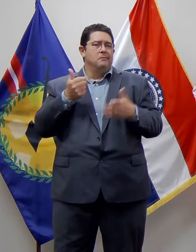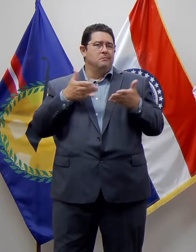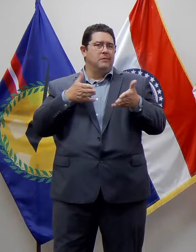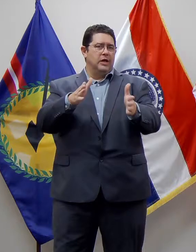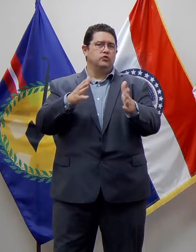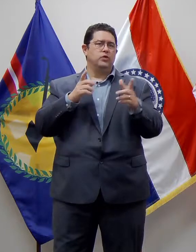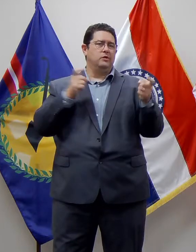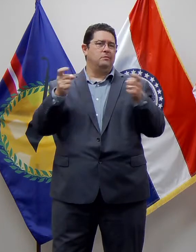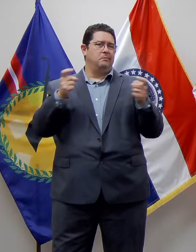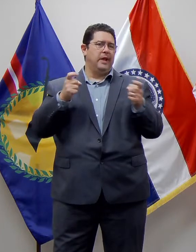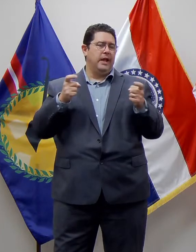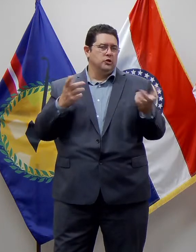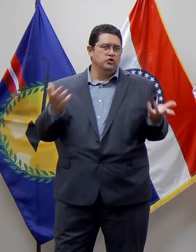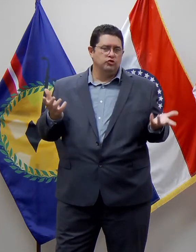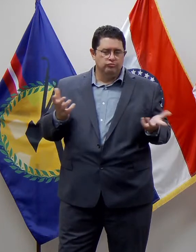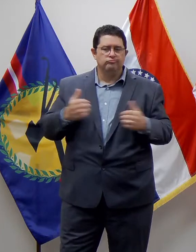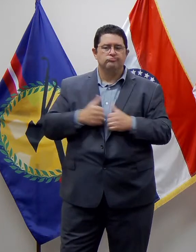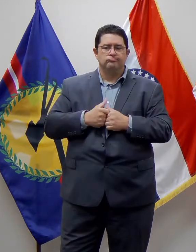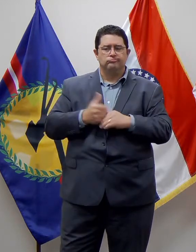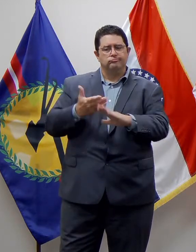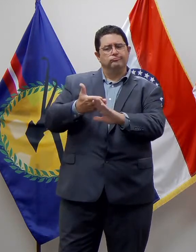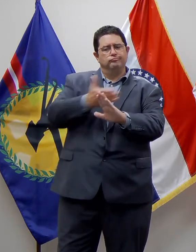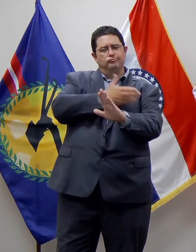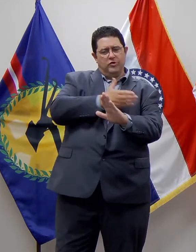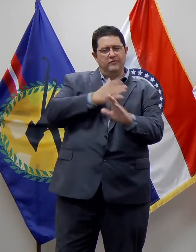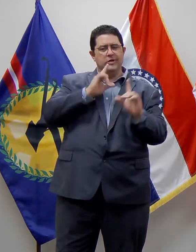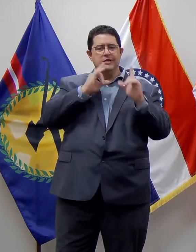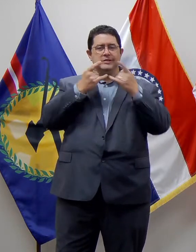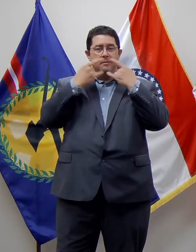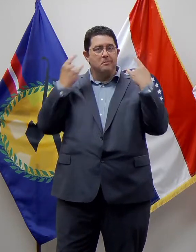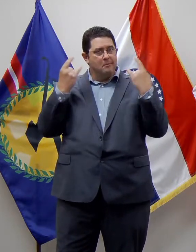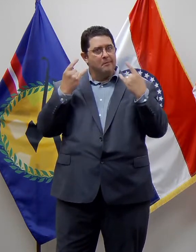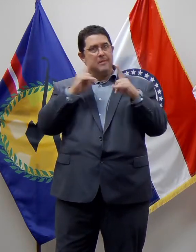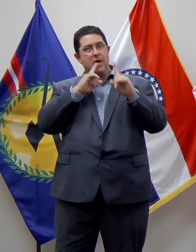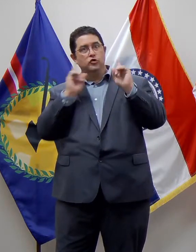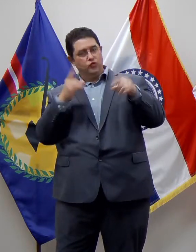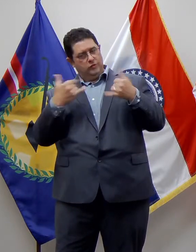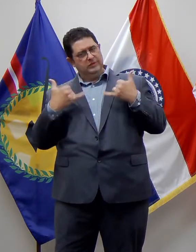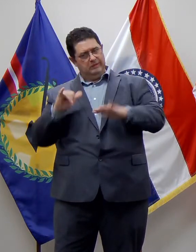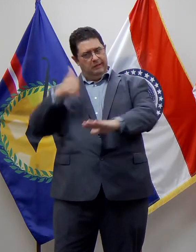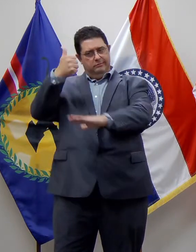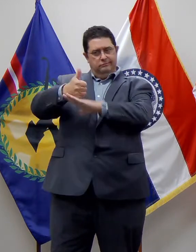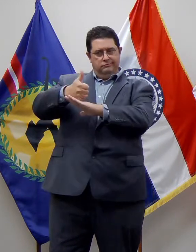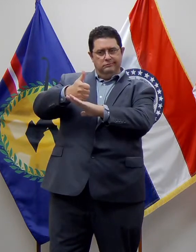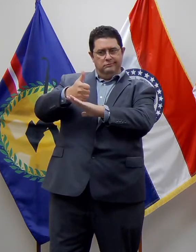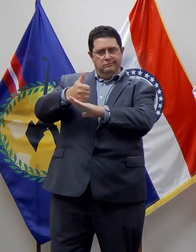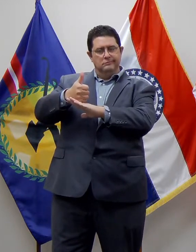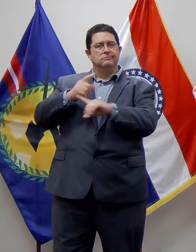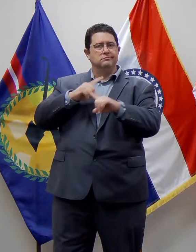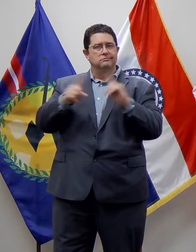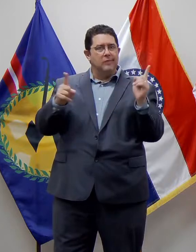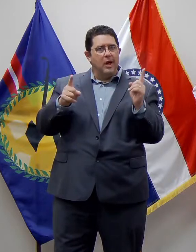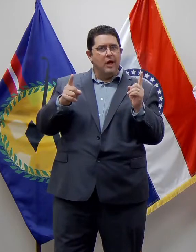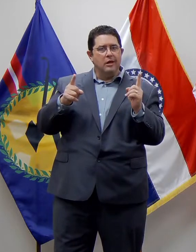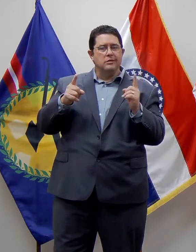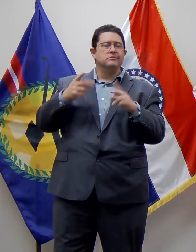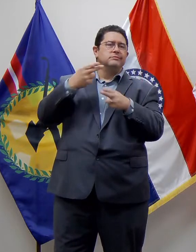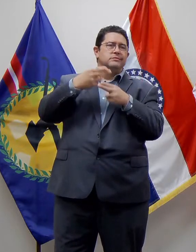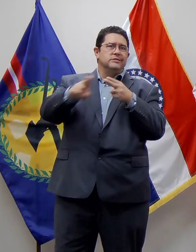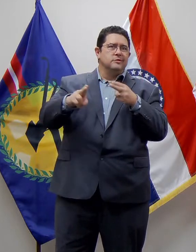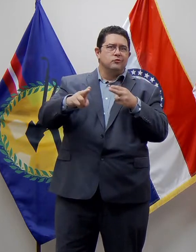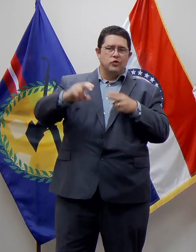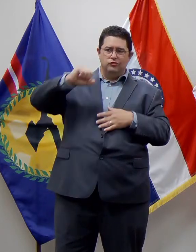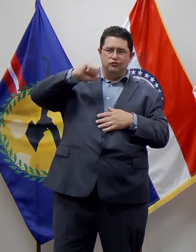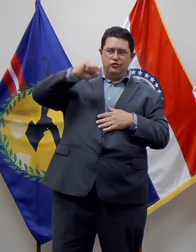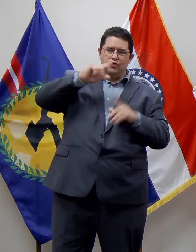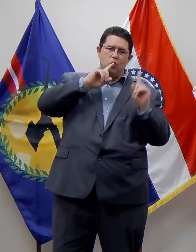question. The previous mask order still stands. There is a temporary restraining order against enforcement. And